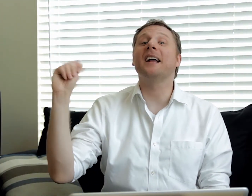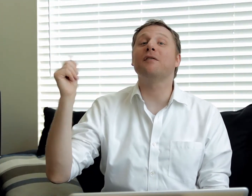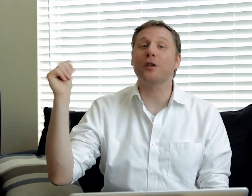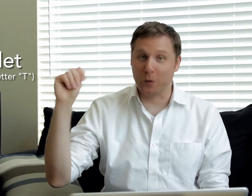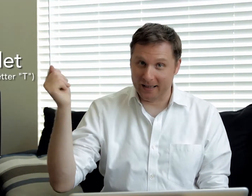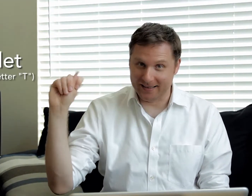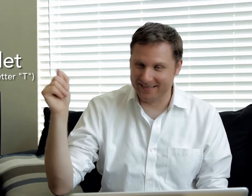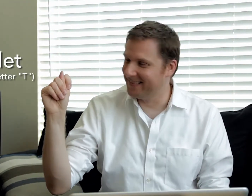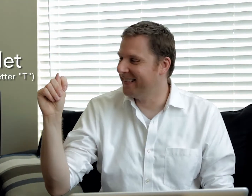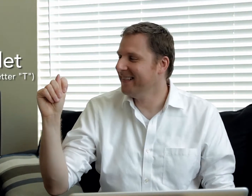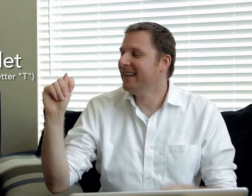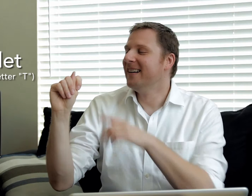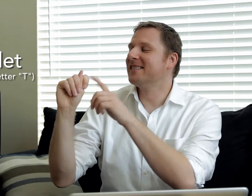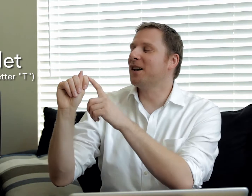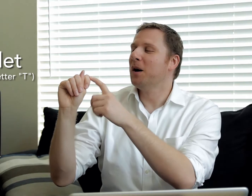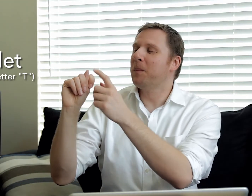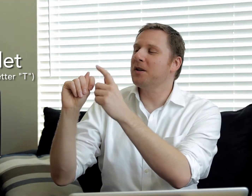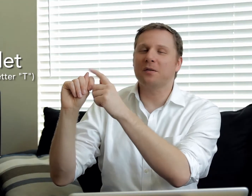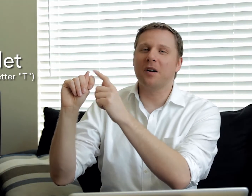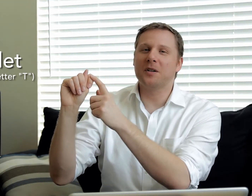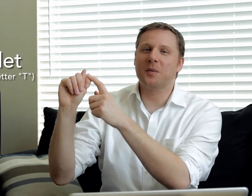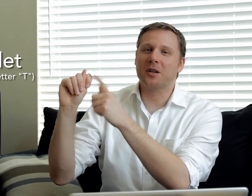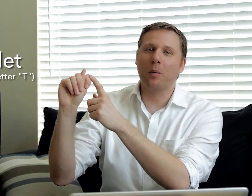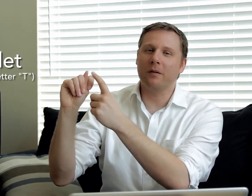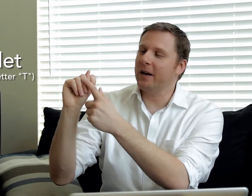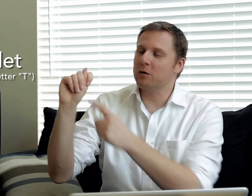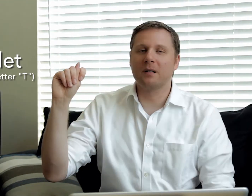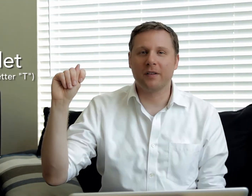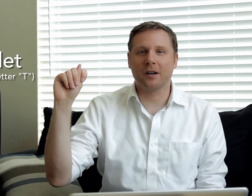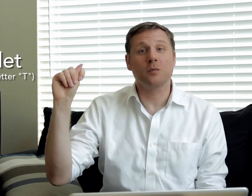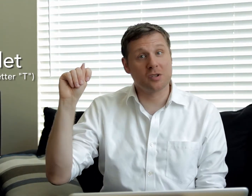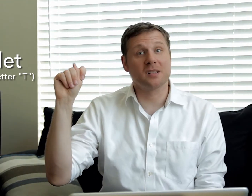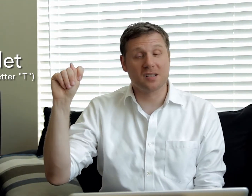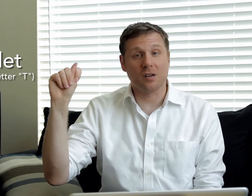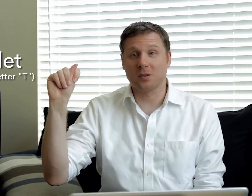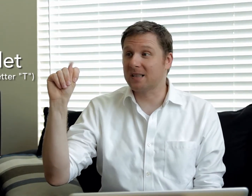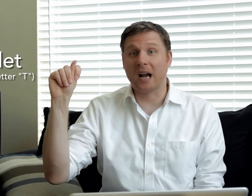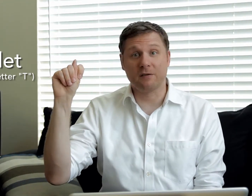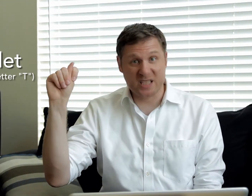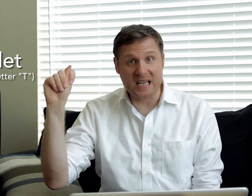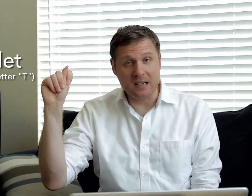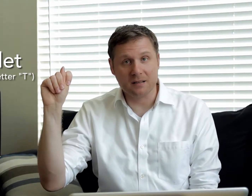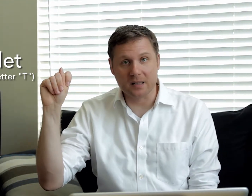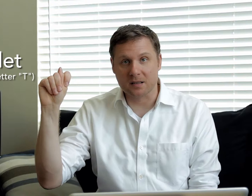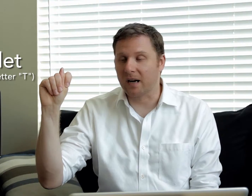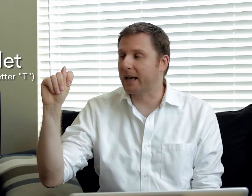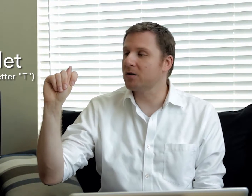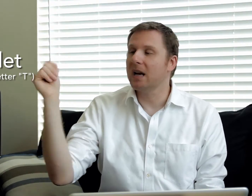for toilet. So, put your thumb between your pointer finger and your middle finger, which is this is also the sign for T in sign language,